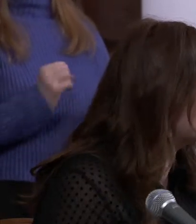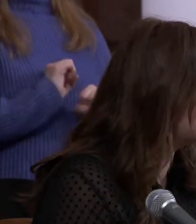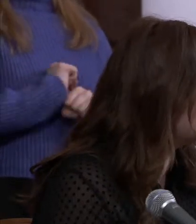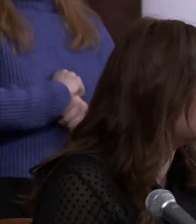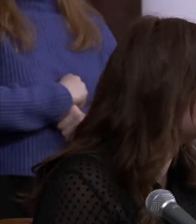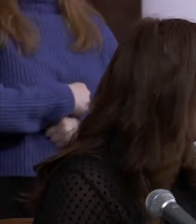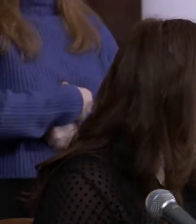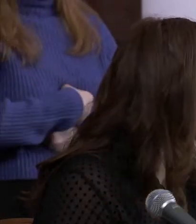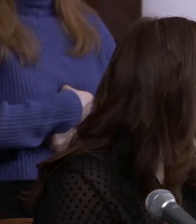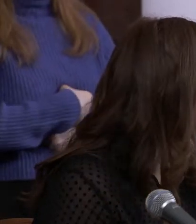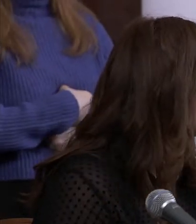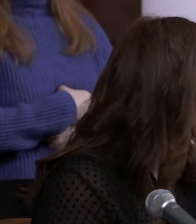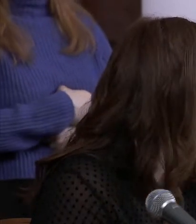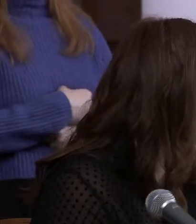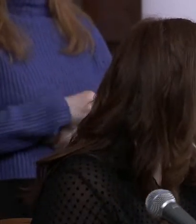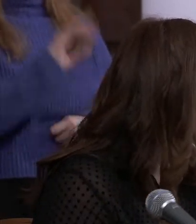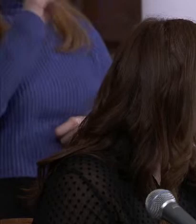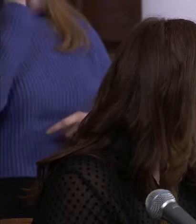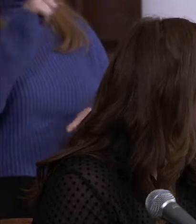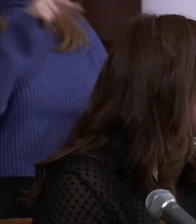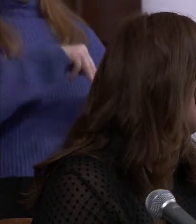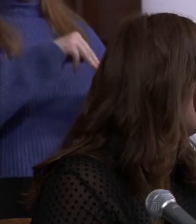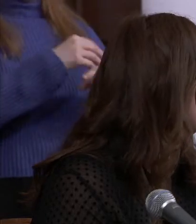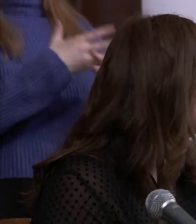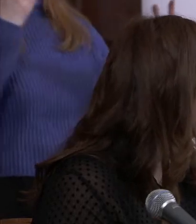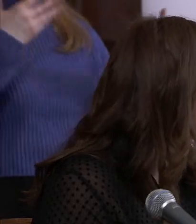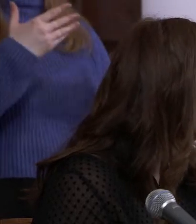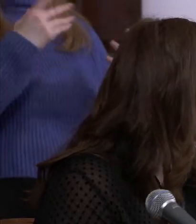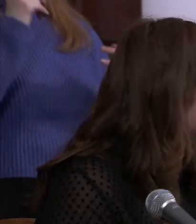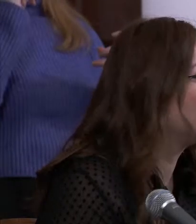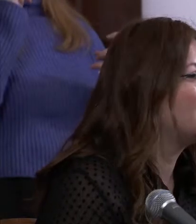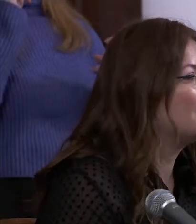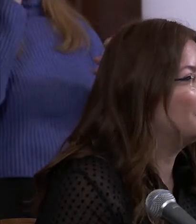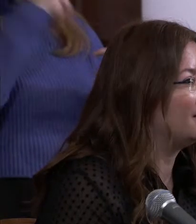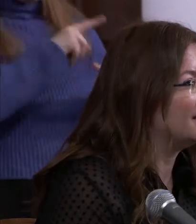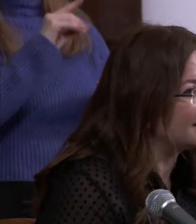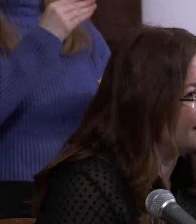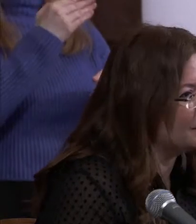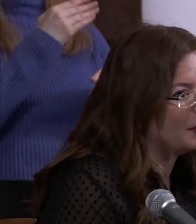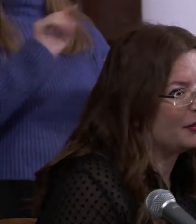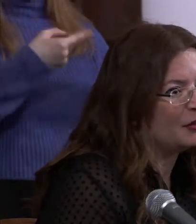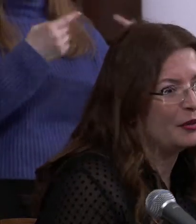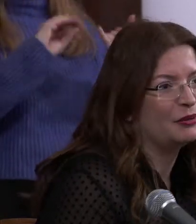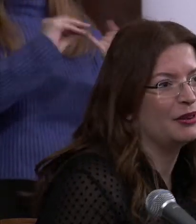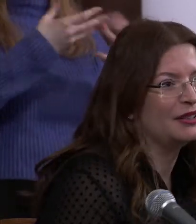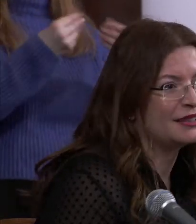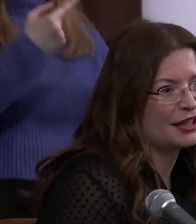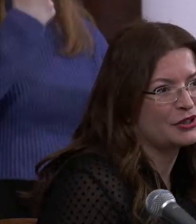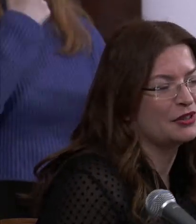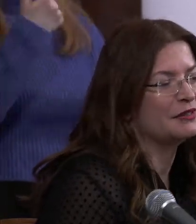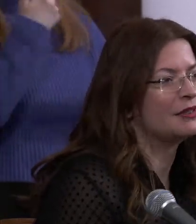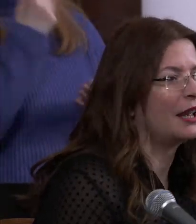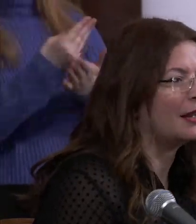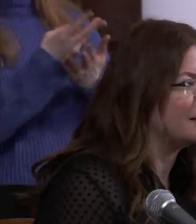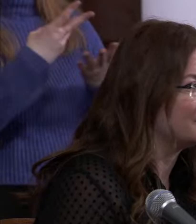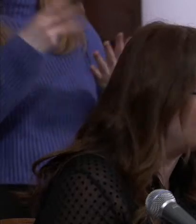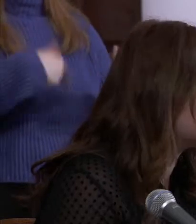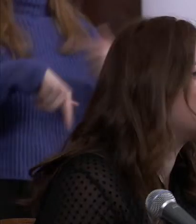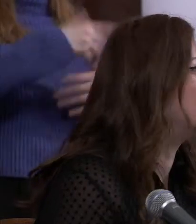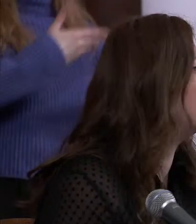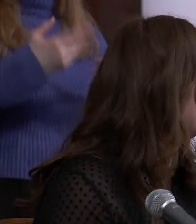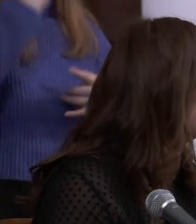stressed because the task ahead was daunting and seemed very difficult. But the second part, the part with the discussions